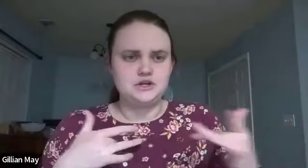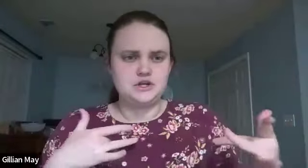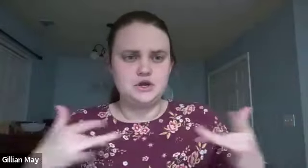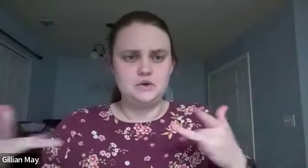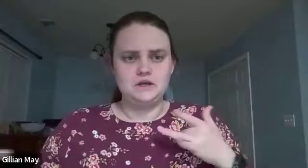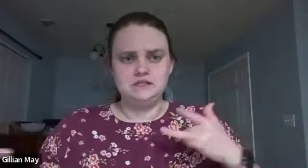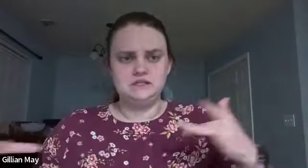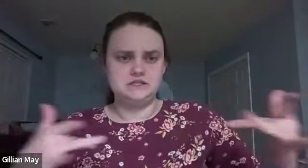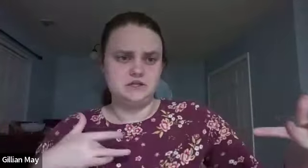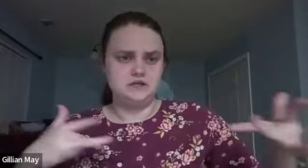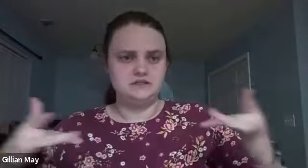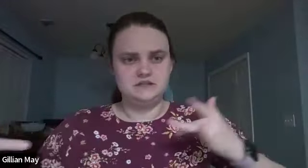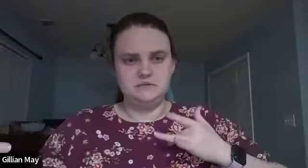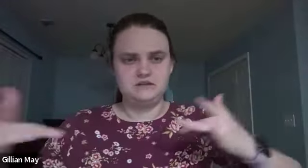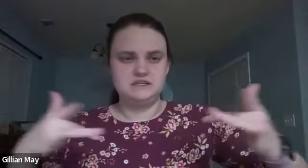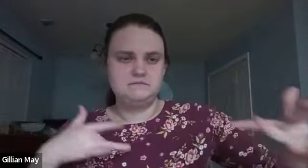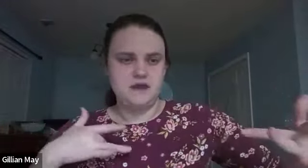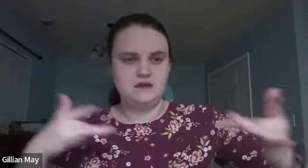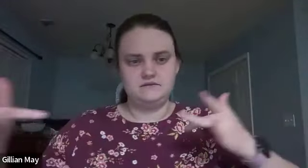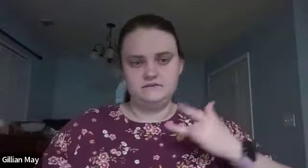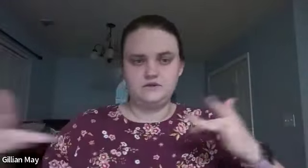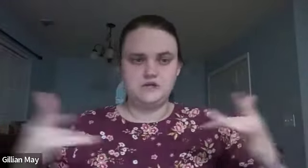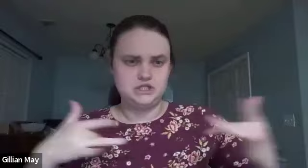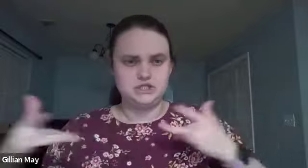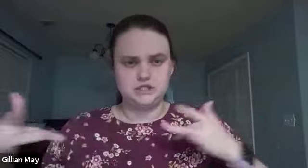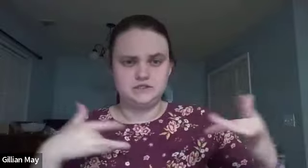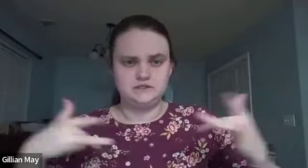going to go concern. So it's like you're bouncing it back and forth. Concern.